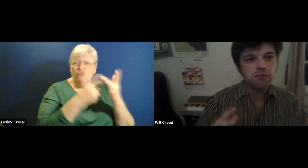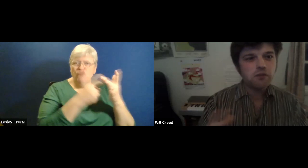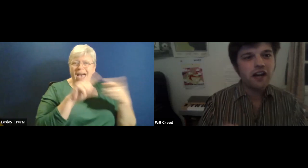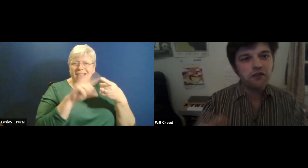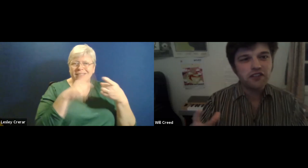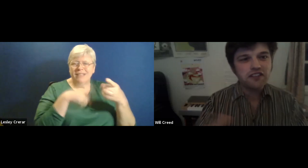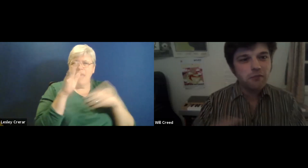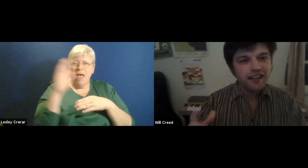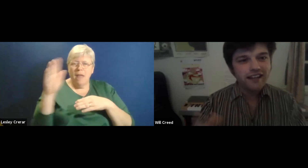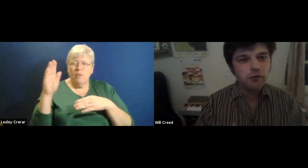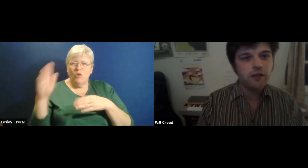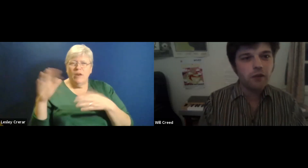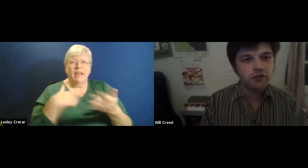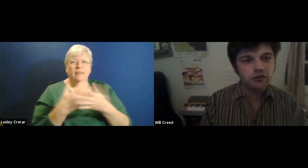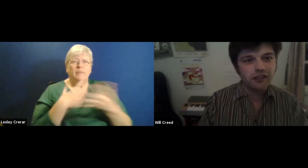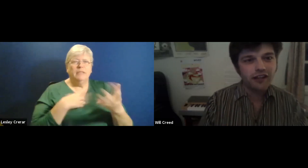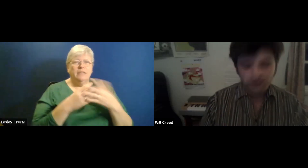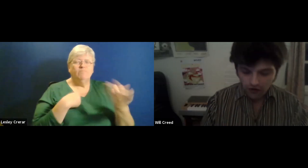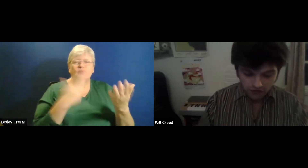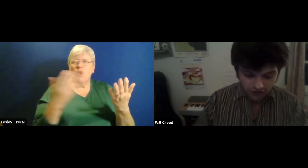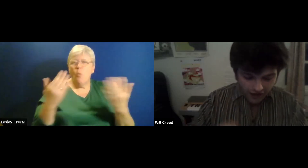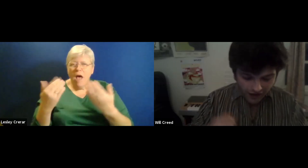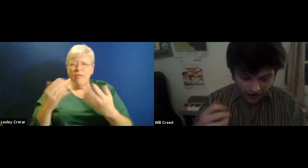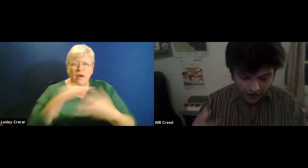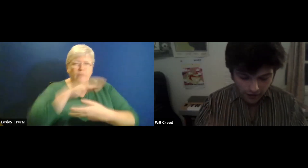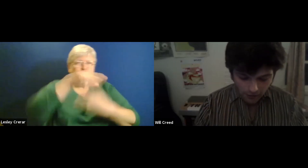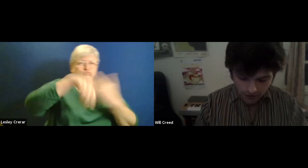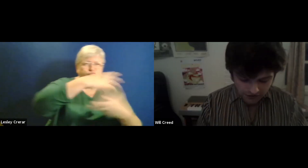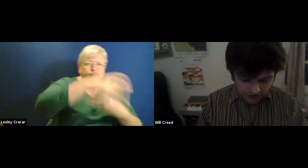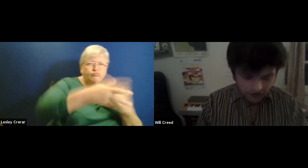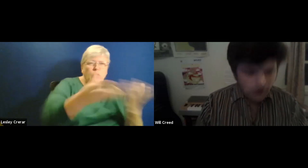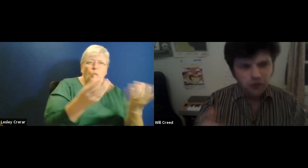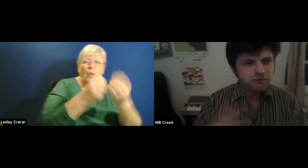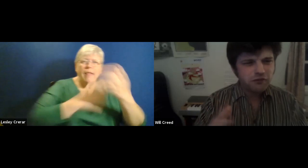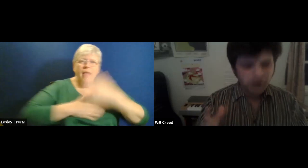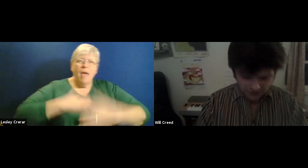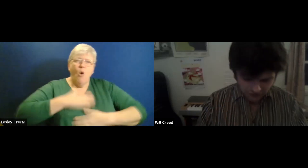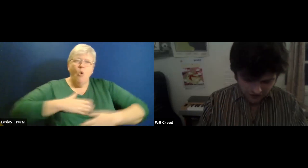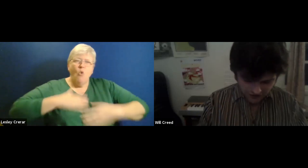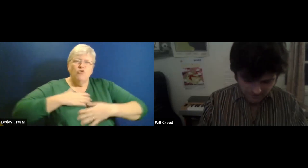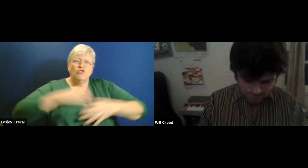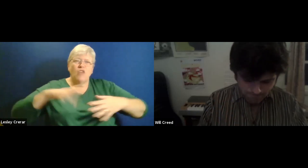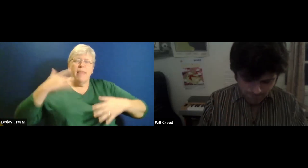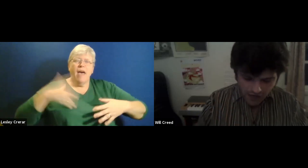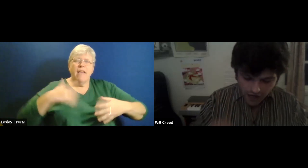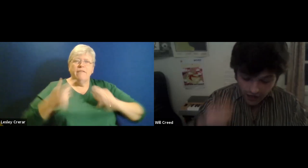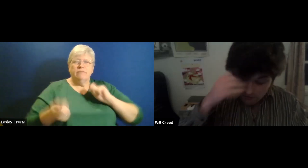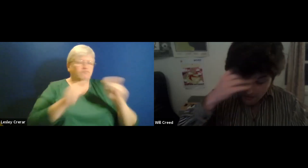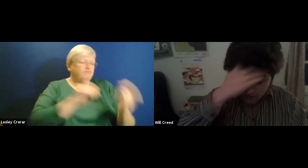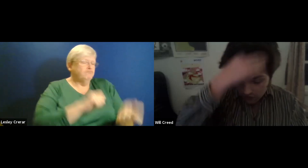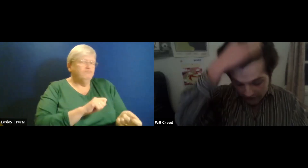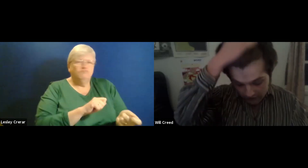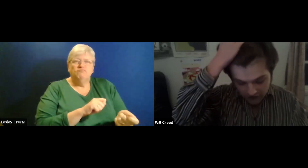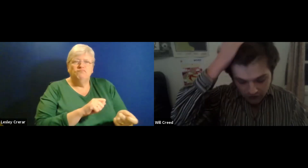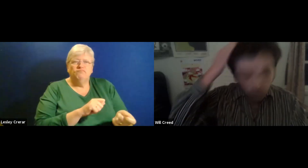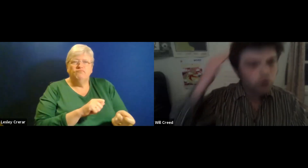seasons themselves intermingling with the emotional life of a person or vice versa. You may have